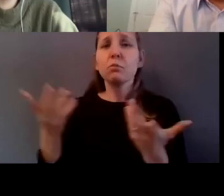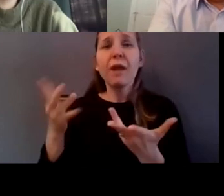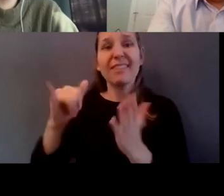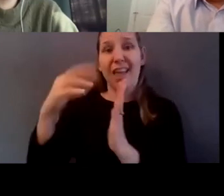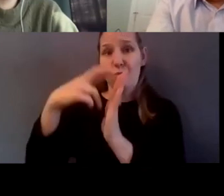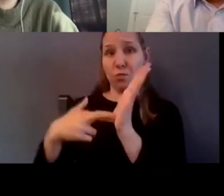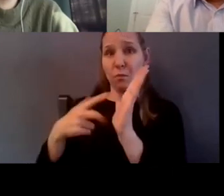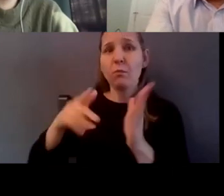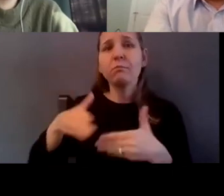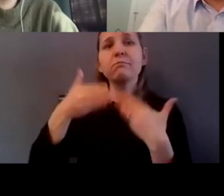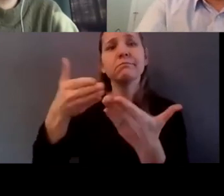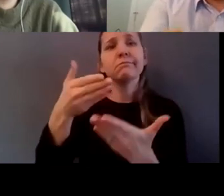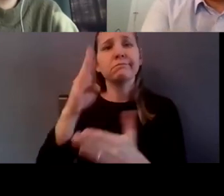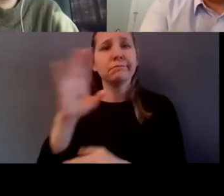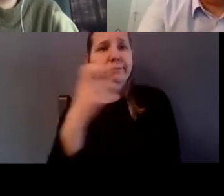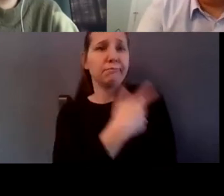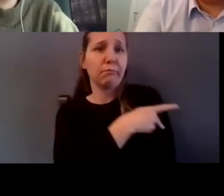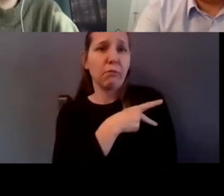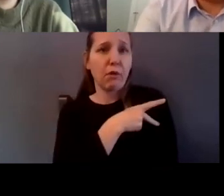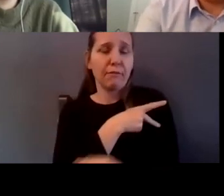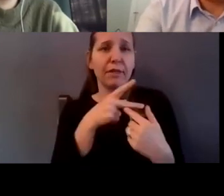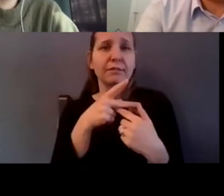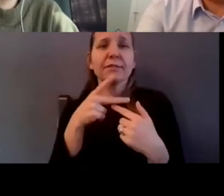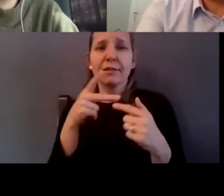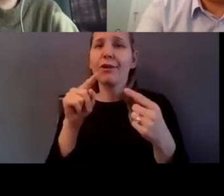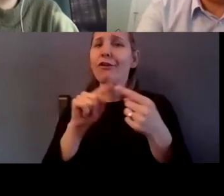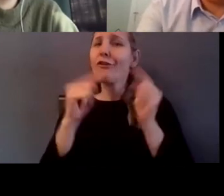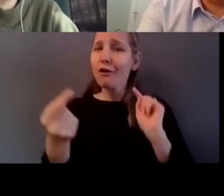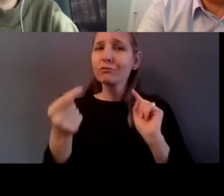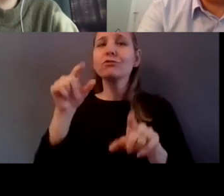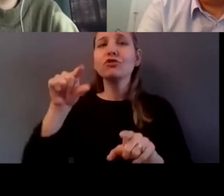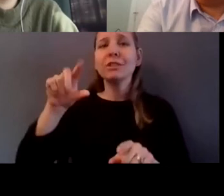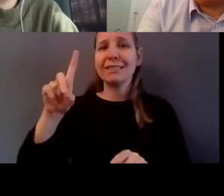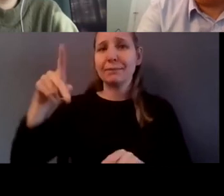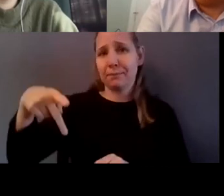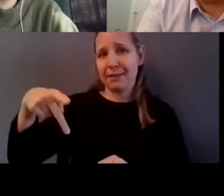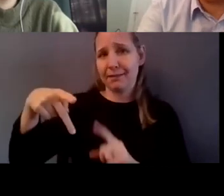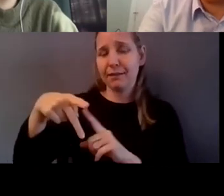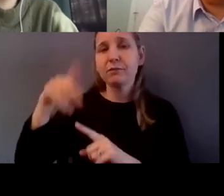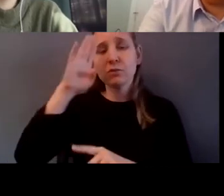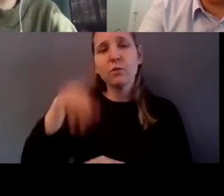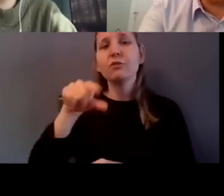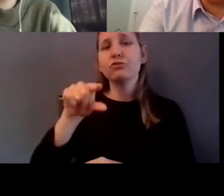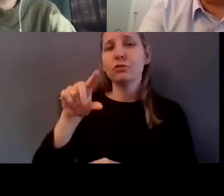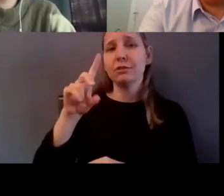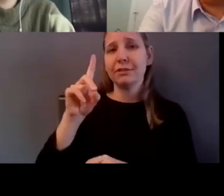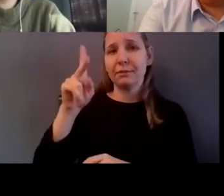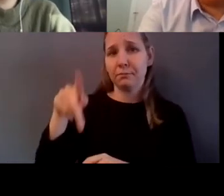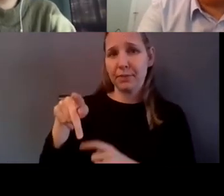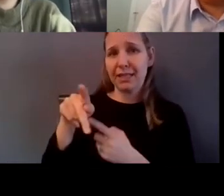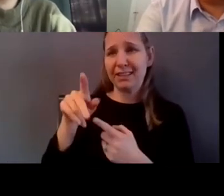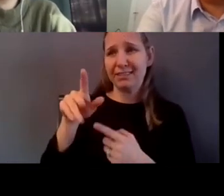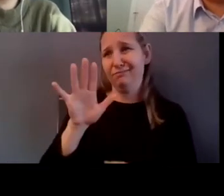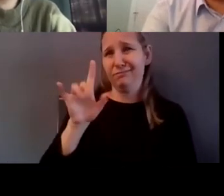BC in contrast to GDP measurements. That GDP coming about, almost 100 years